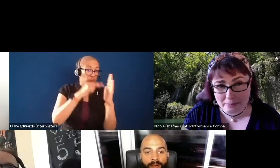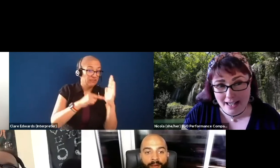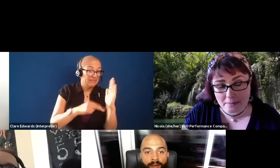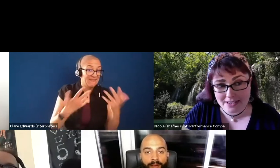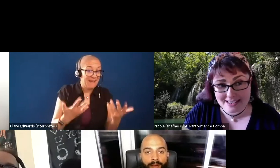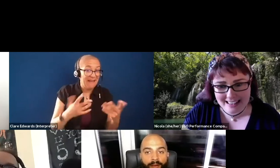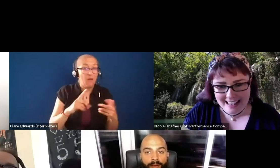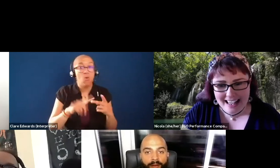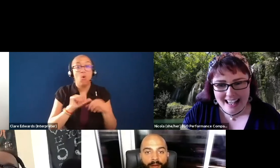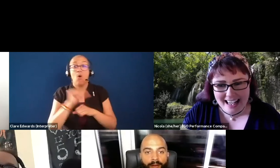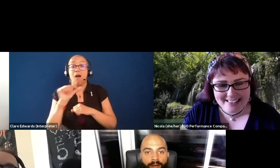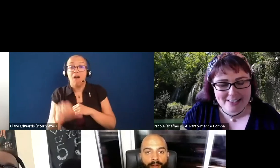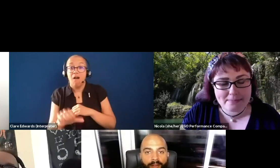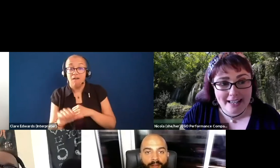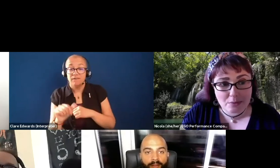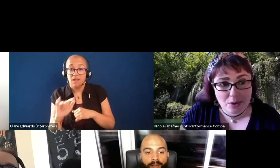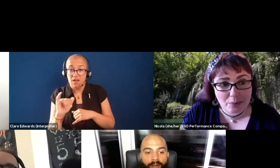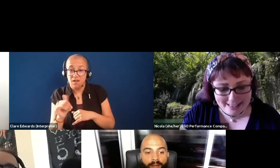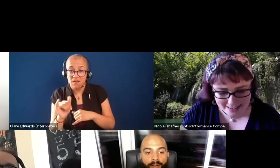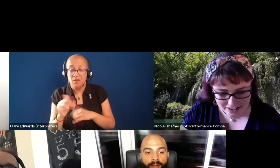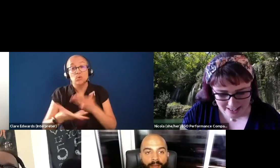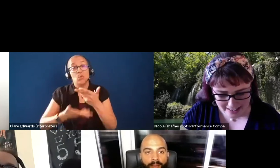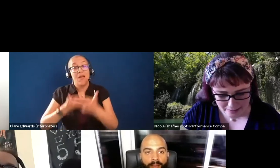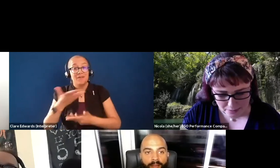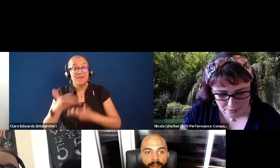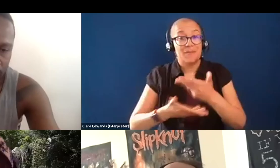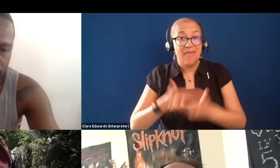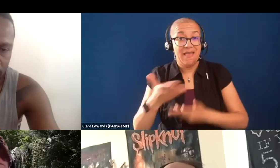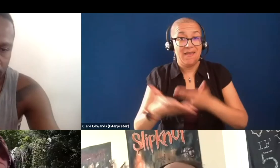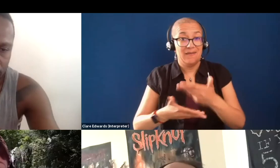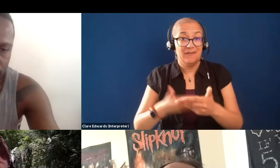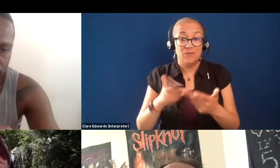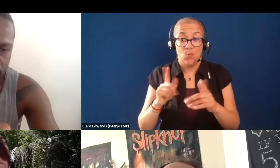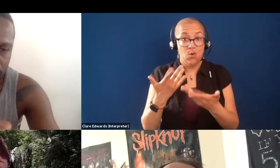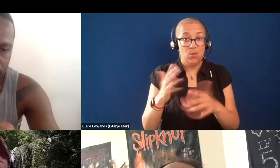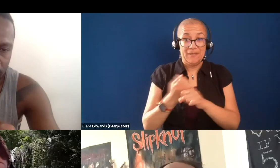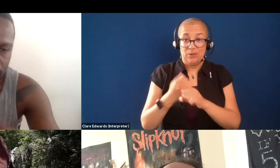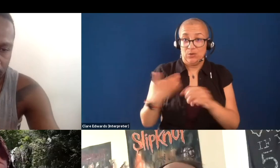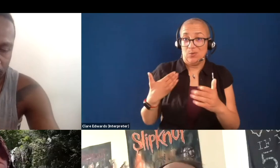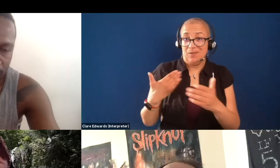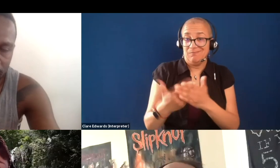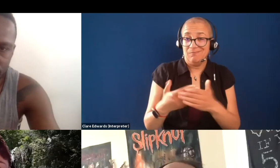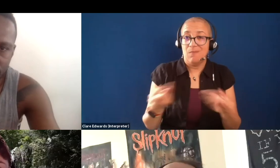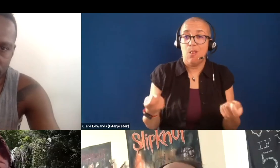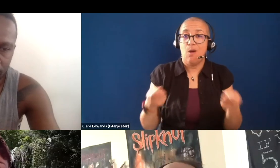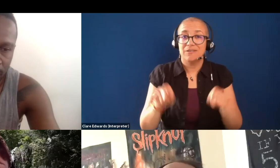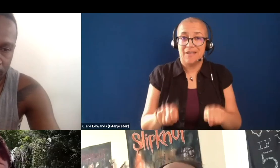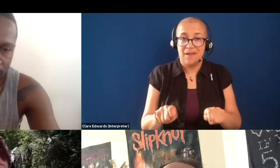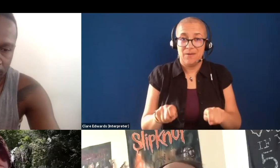after, perhaps, to explain what we did, what we've been doing during the lockdown period.